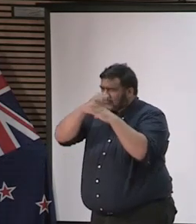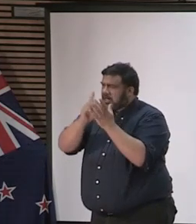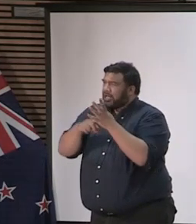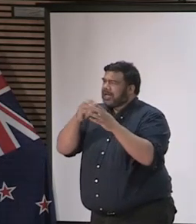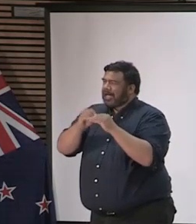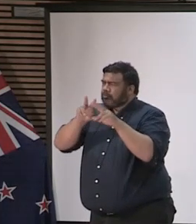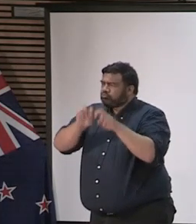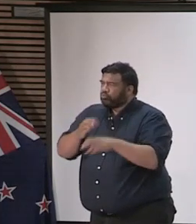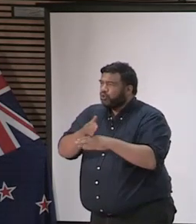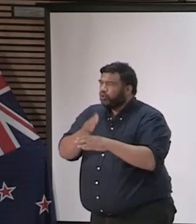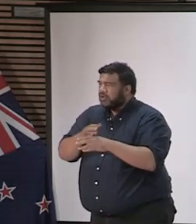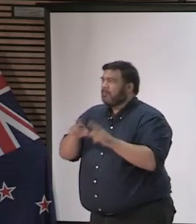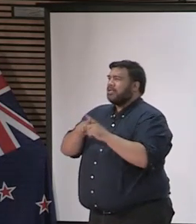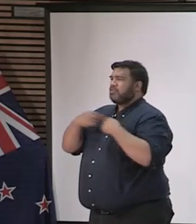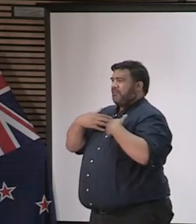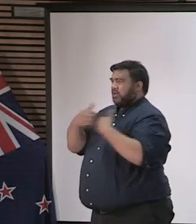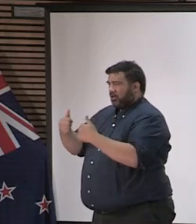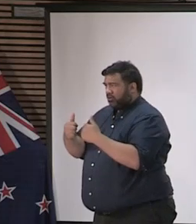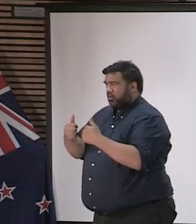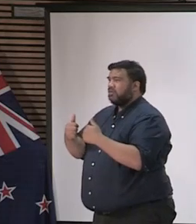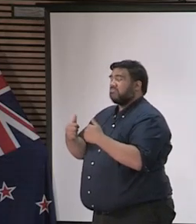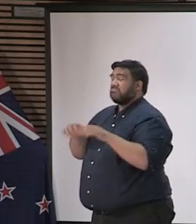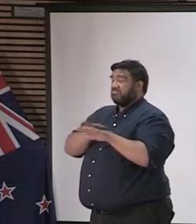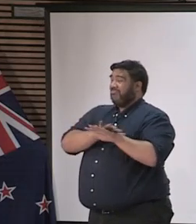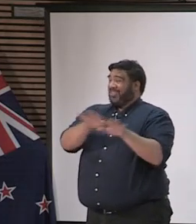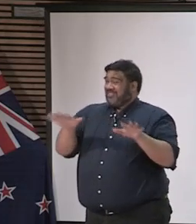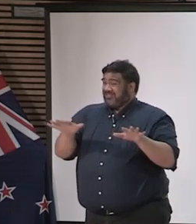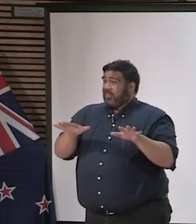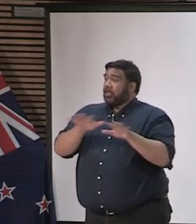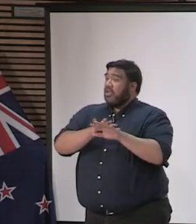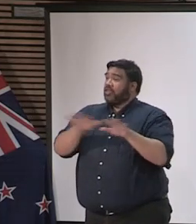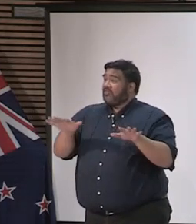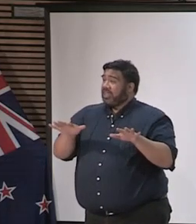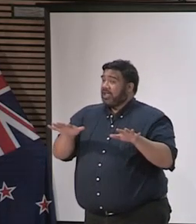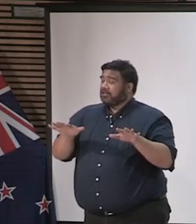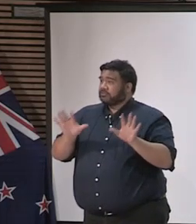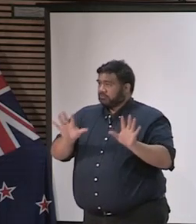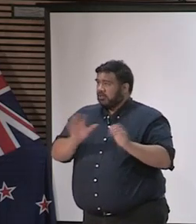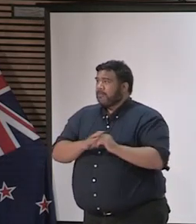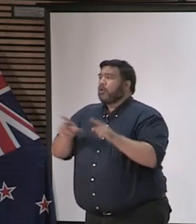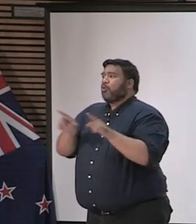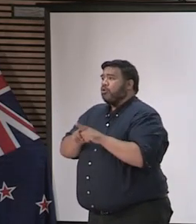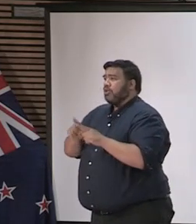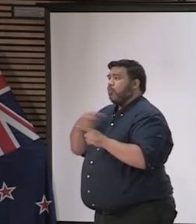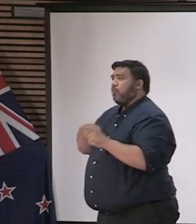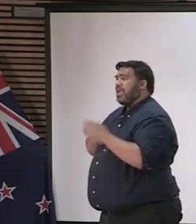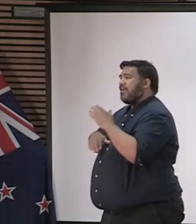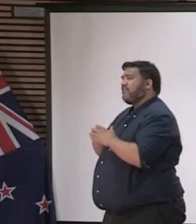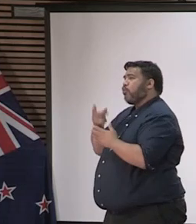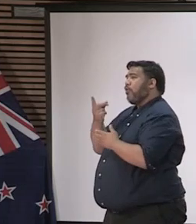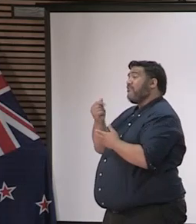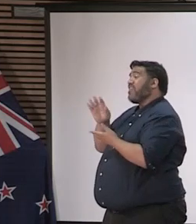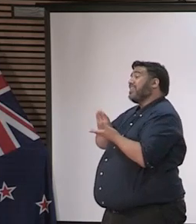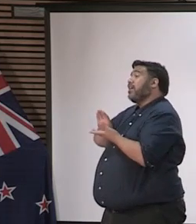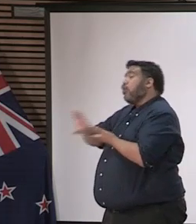also our ministry capacity around public health, that's different from our publicly funded healthcare system. So I was responding yesterday